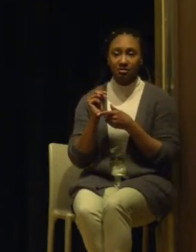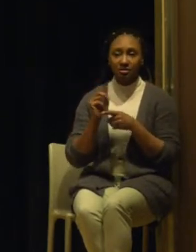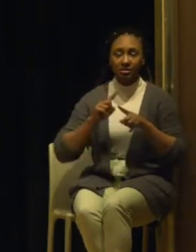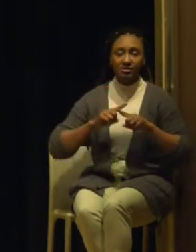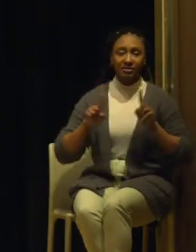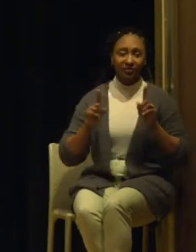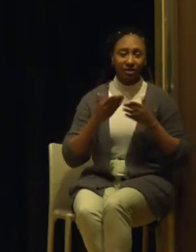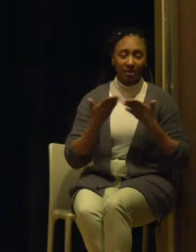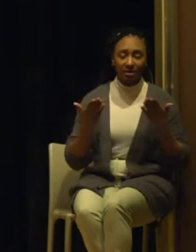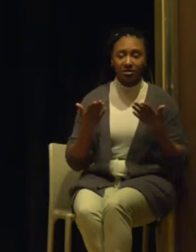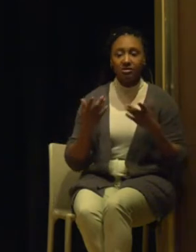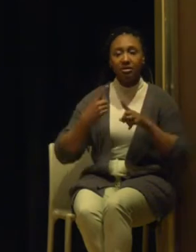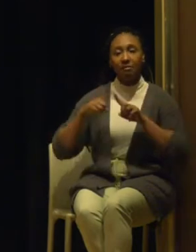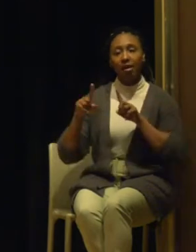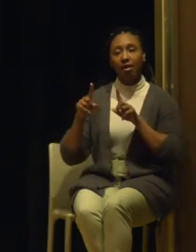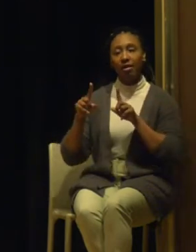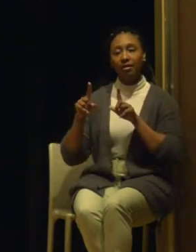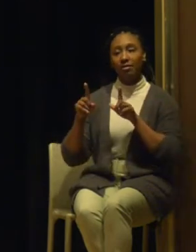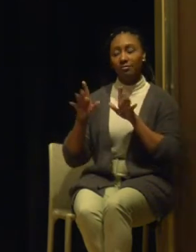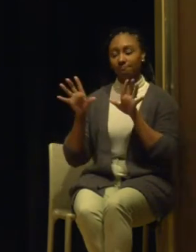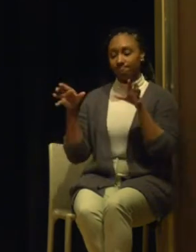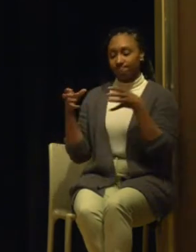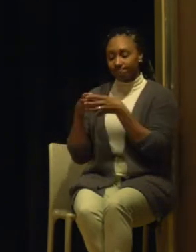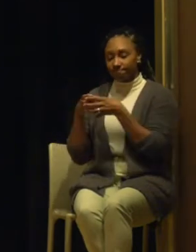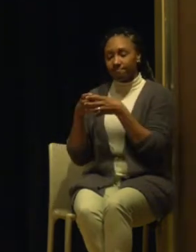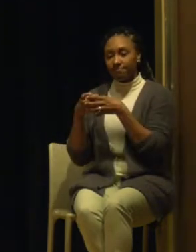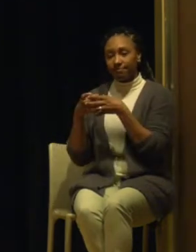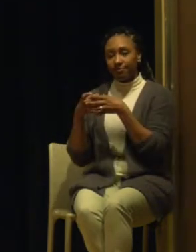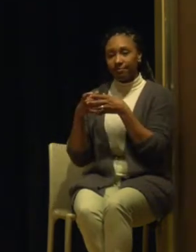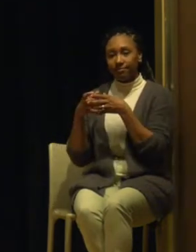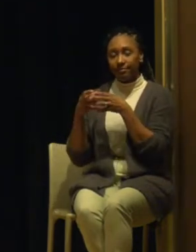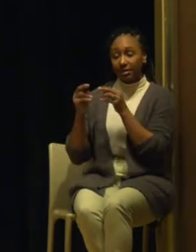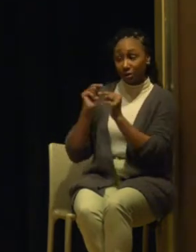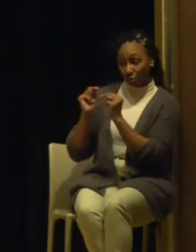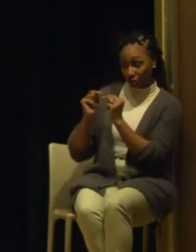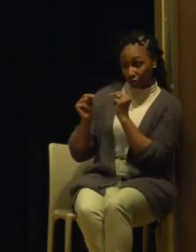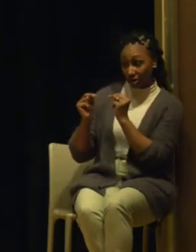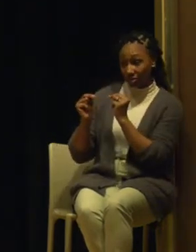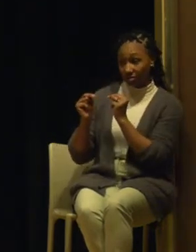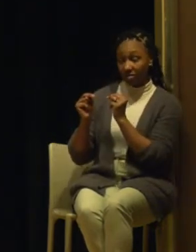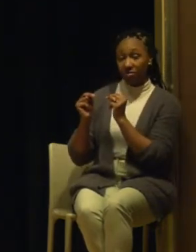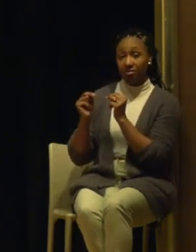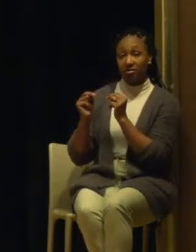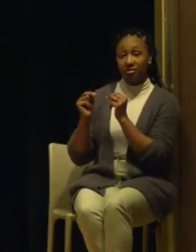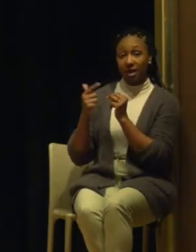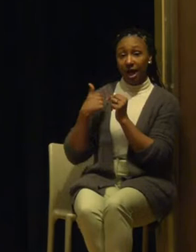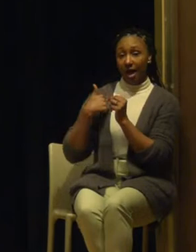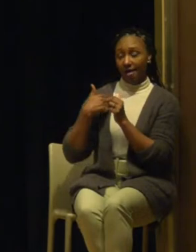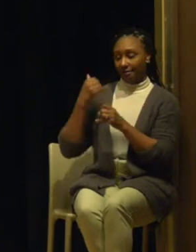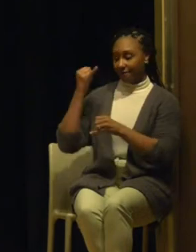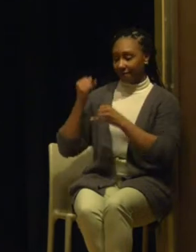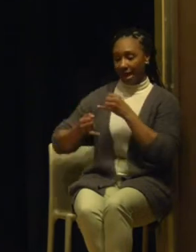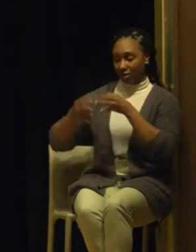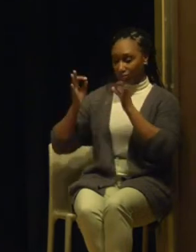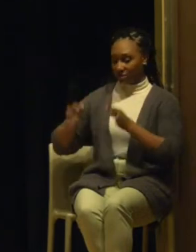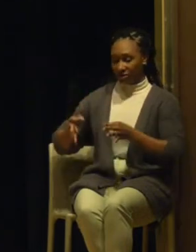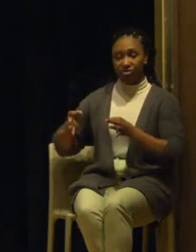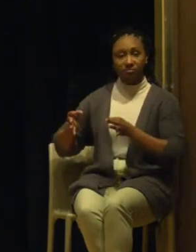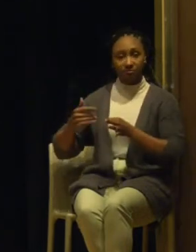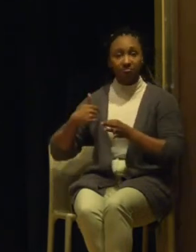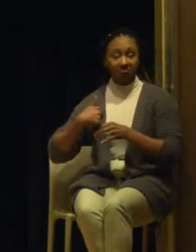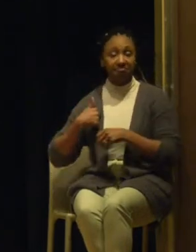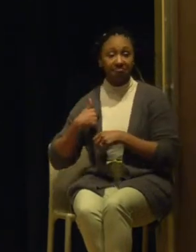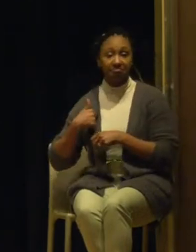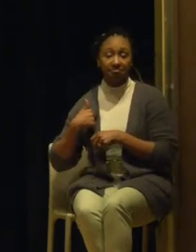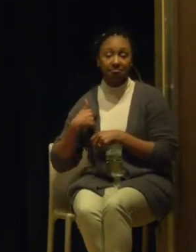to our audience. And when they had a problem with a video, they bring it to me. I was the final decision maker. Mm-hmm. And I said